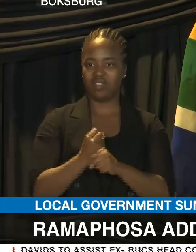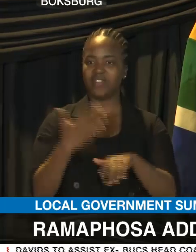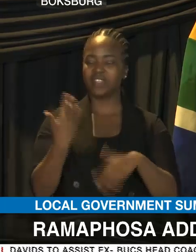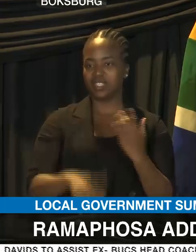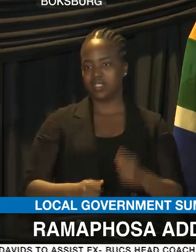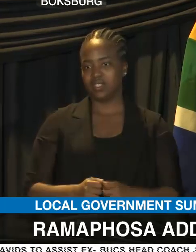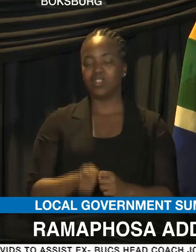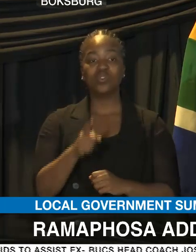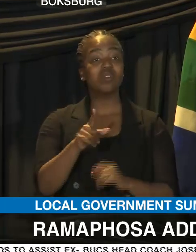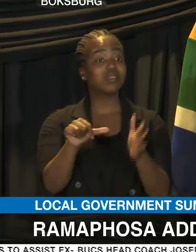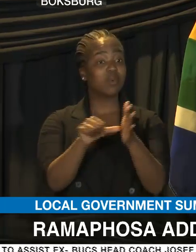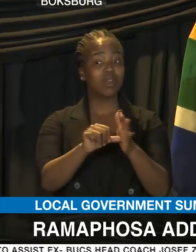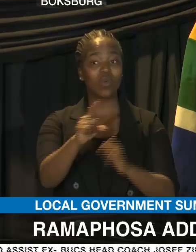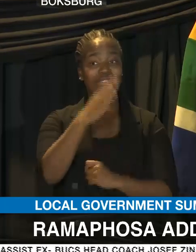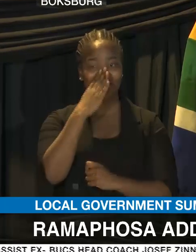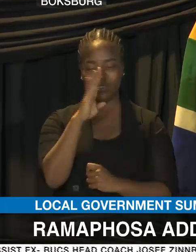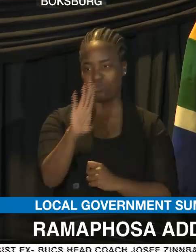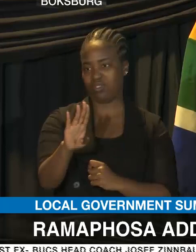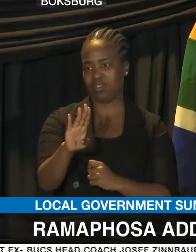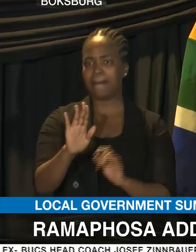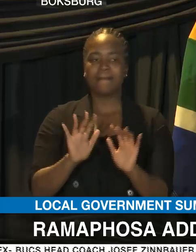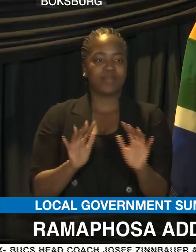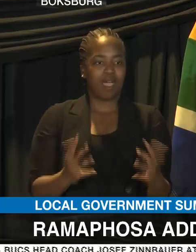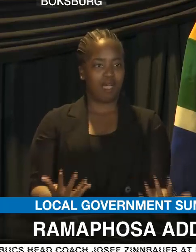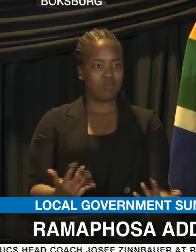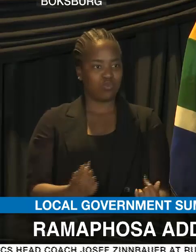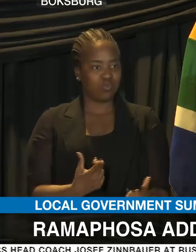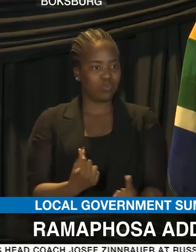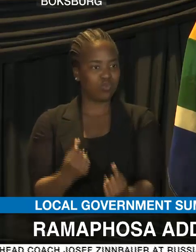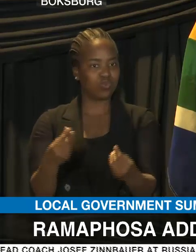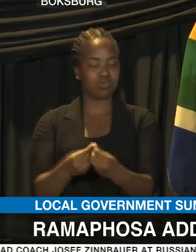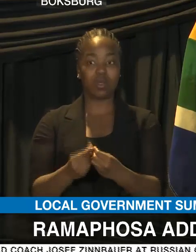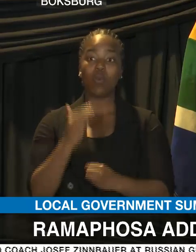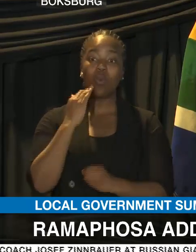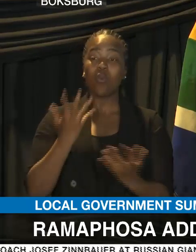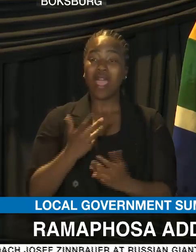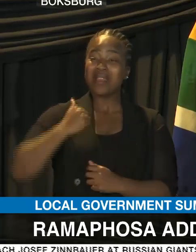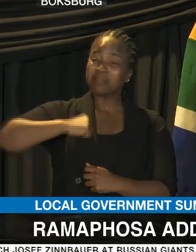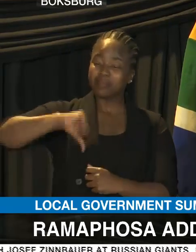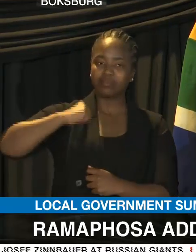it is the attitude. It is the way in which at the local